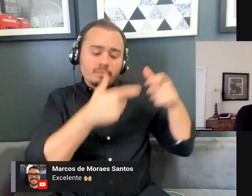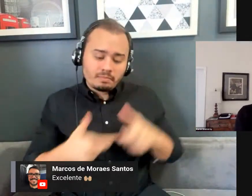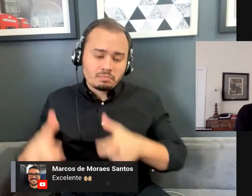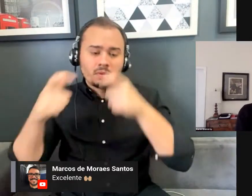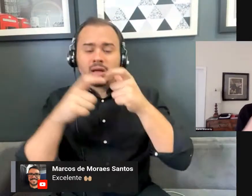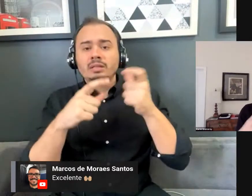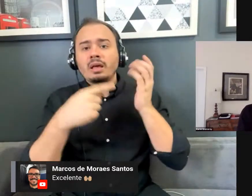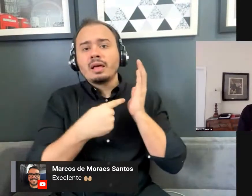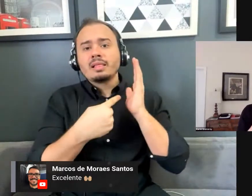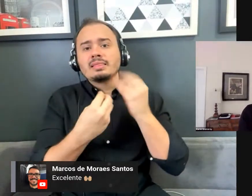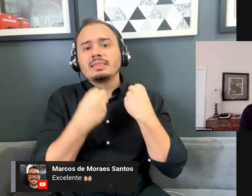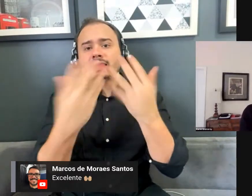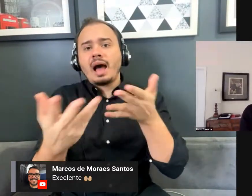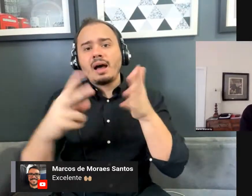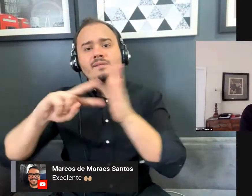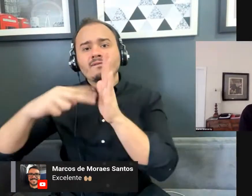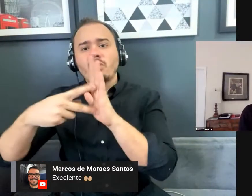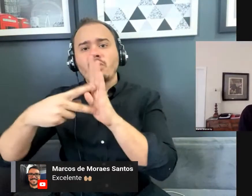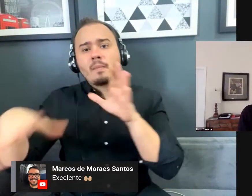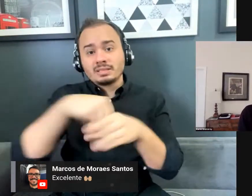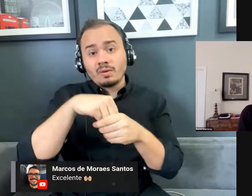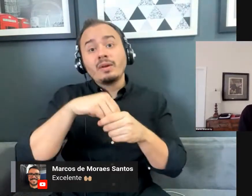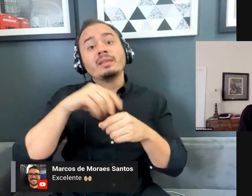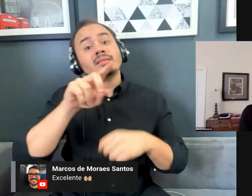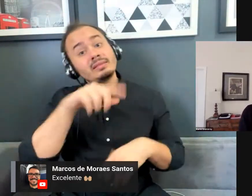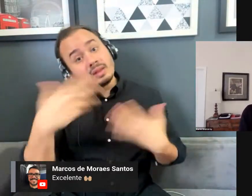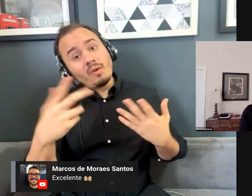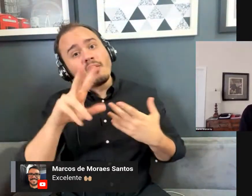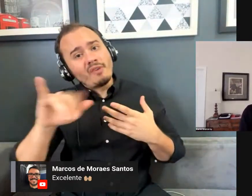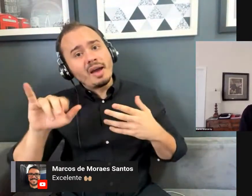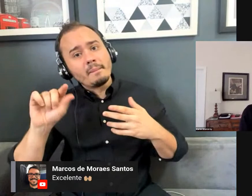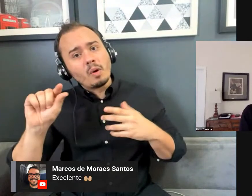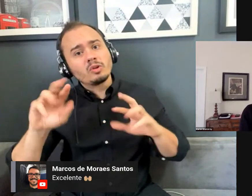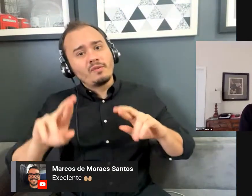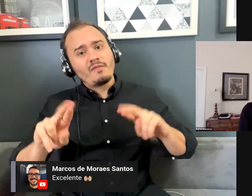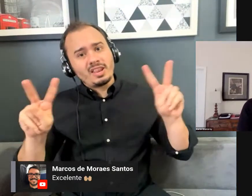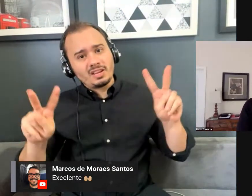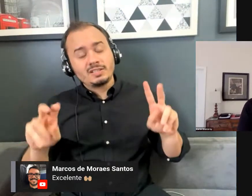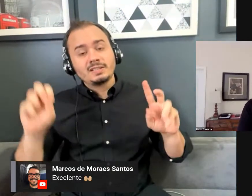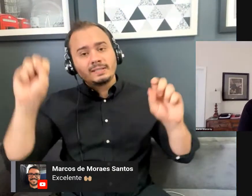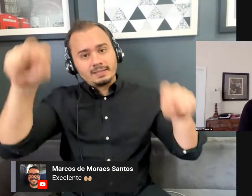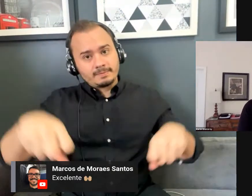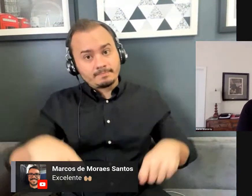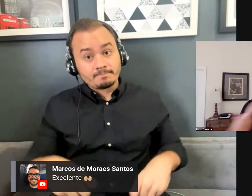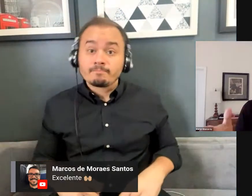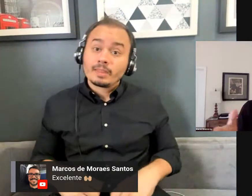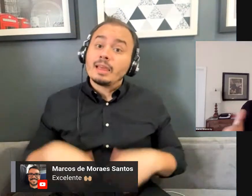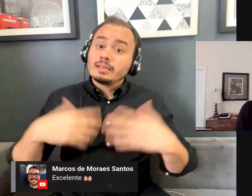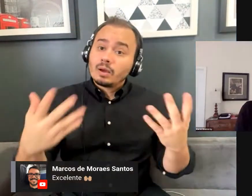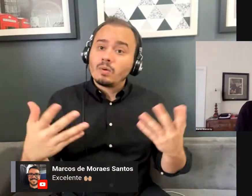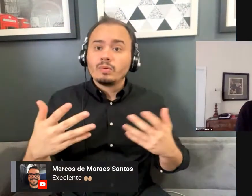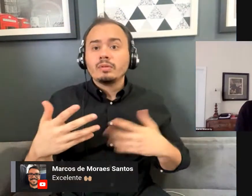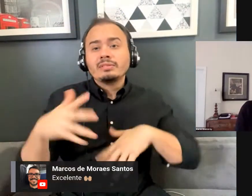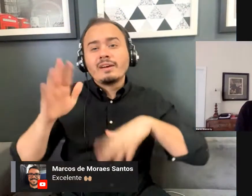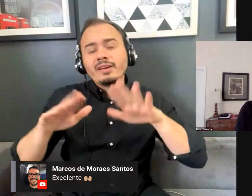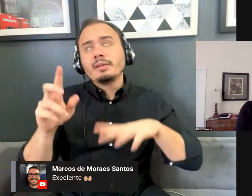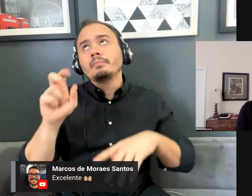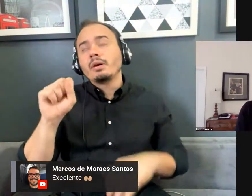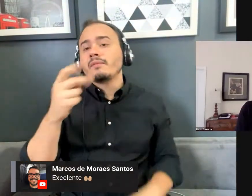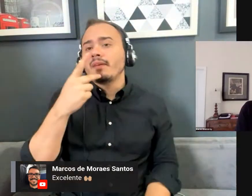information, that's going to be different. And so it's possible that you could maybe extend this into